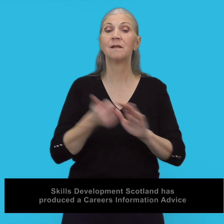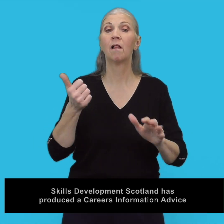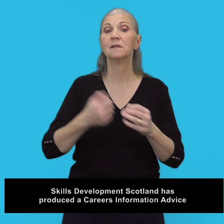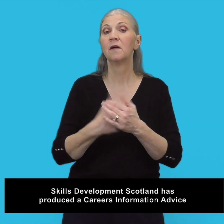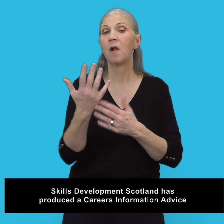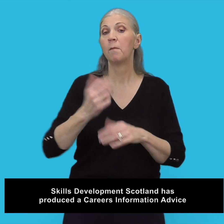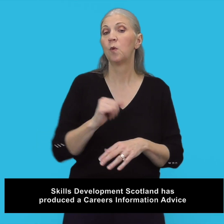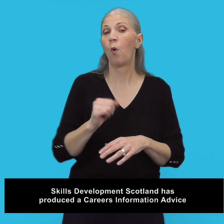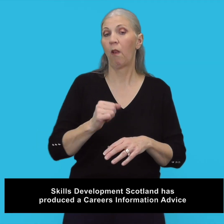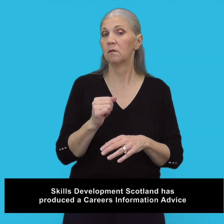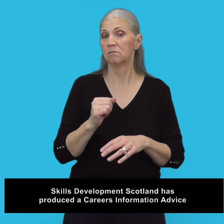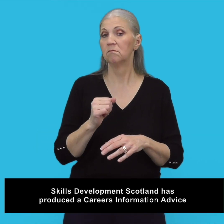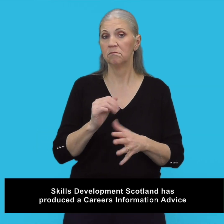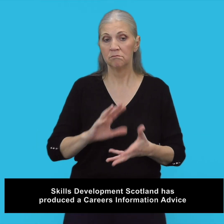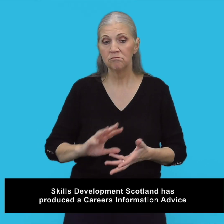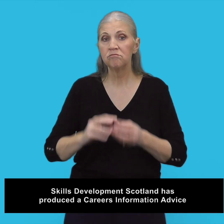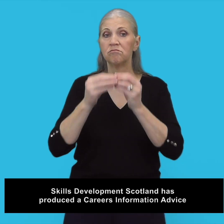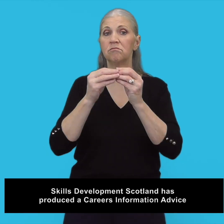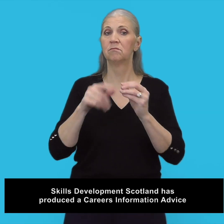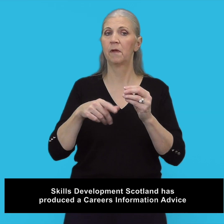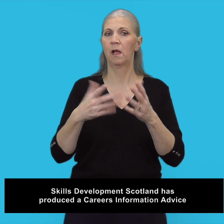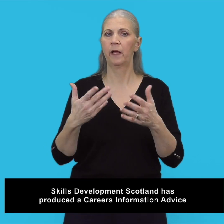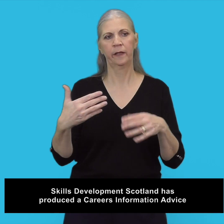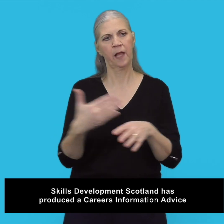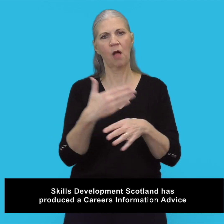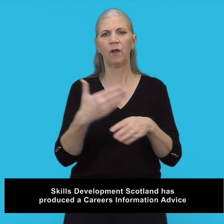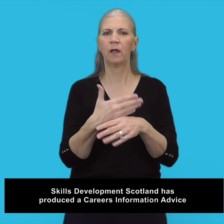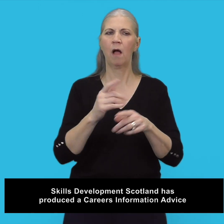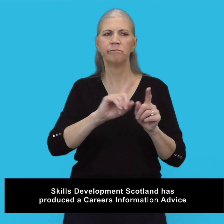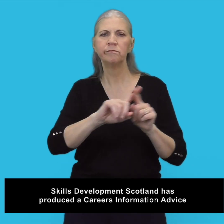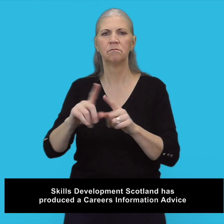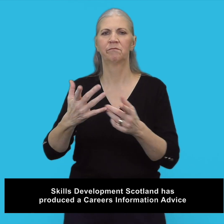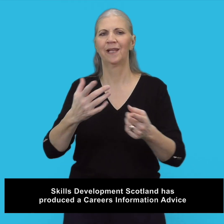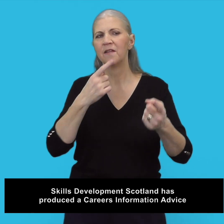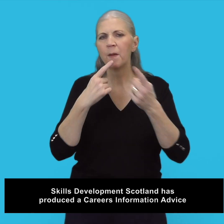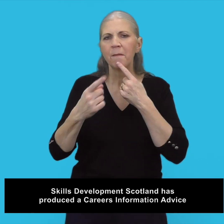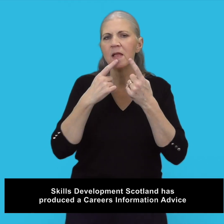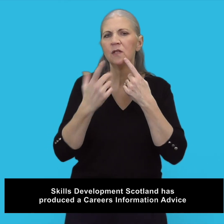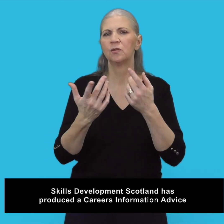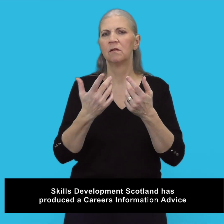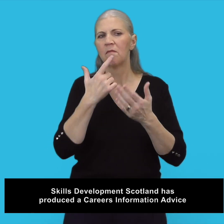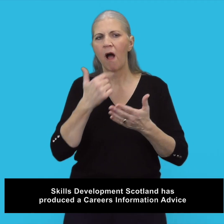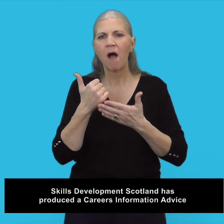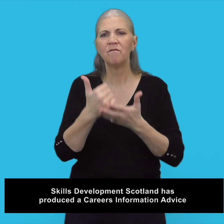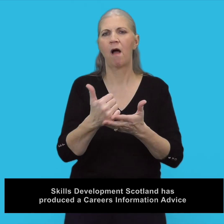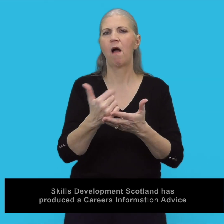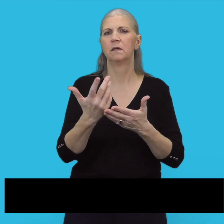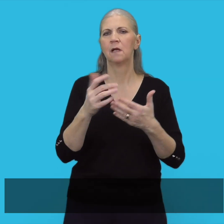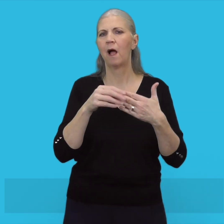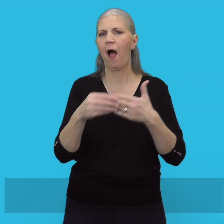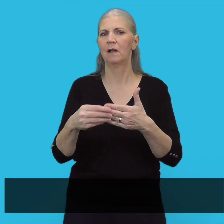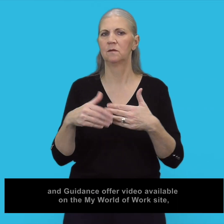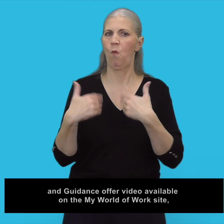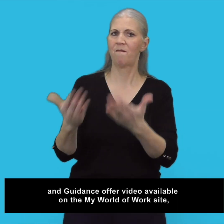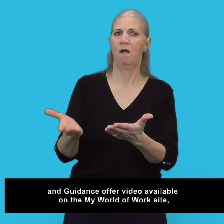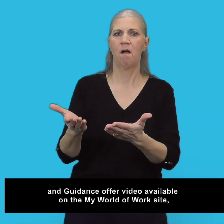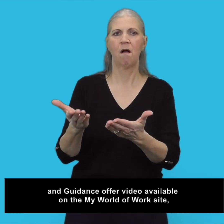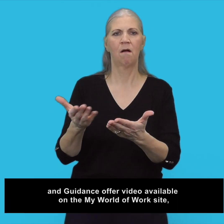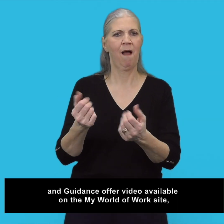Skills Development Scotland has produced a career information advice and guidance offer video available on the